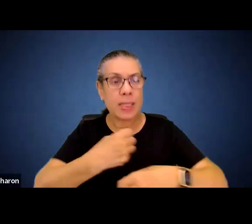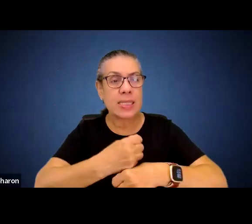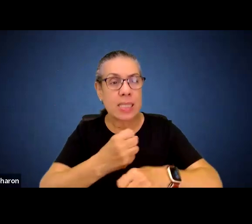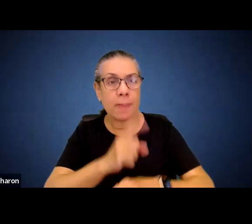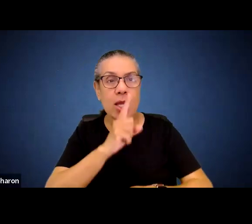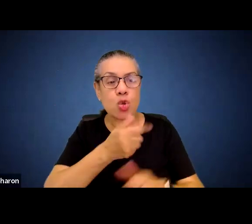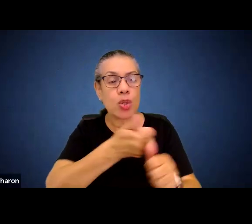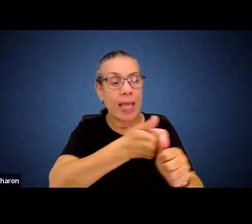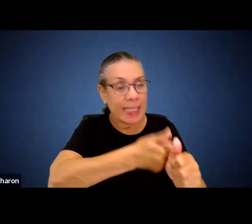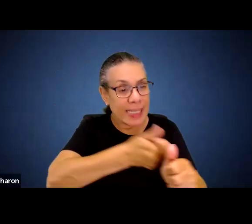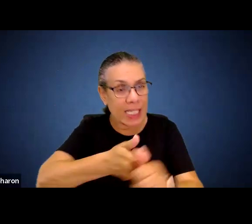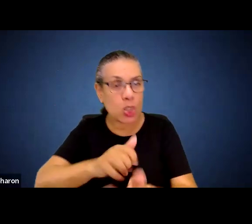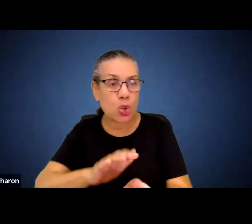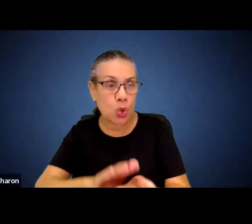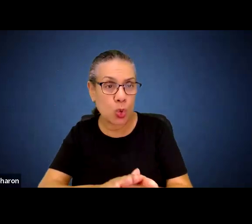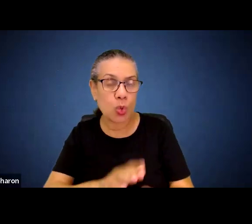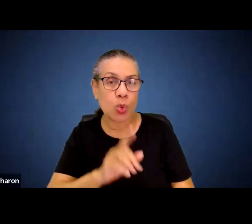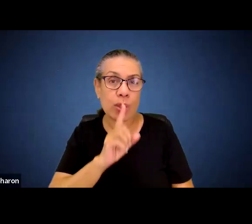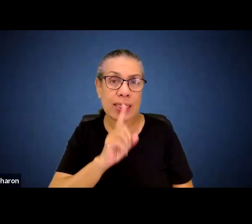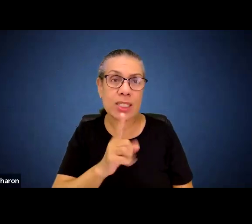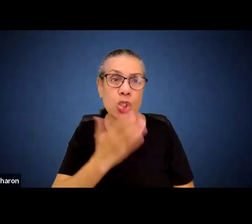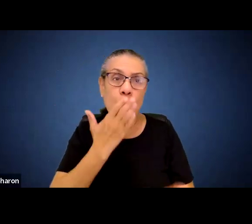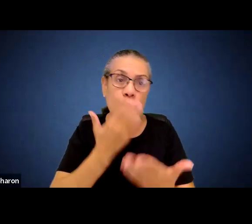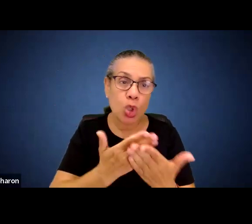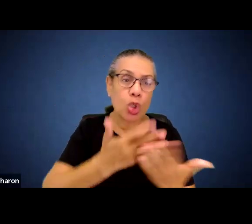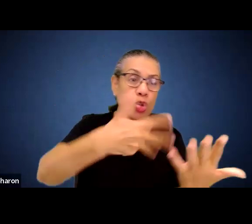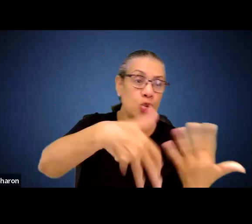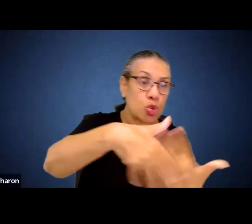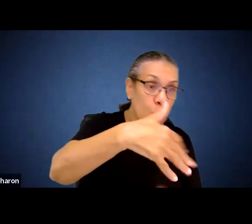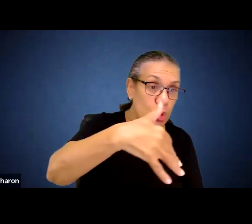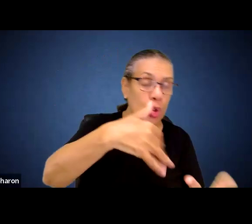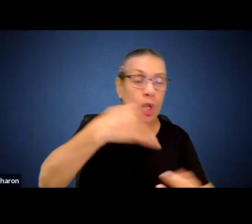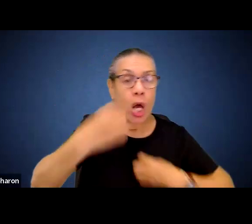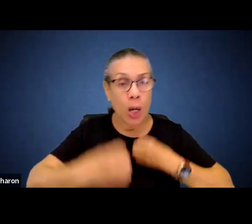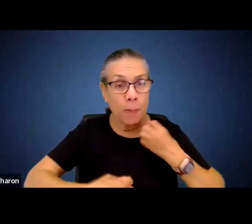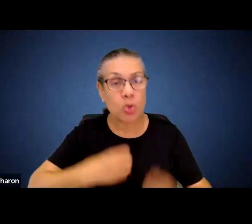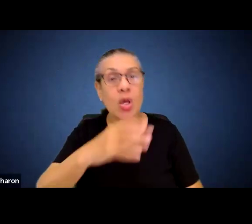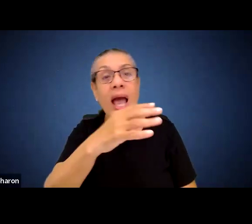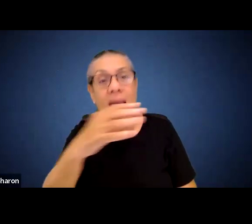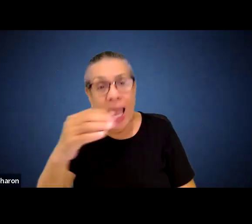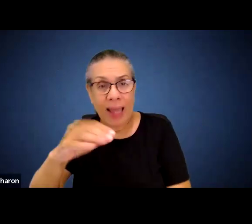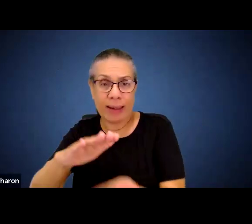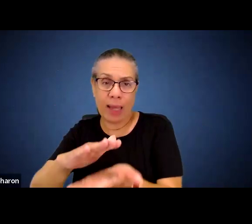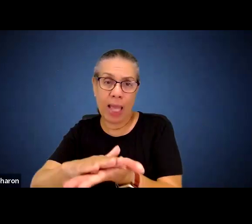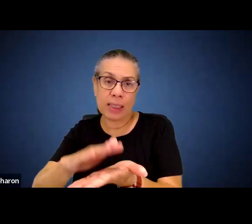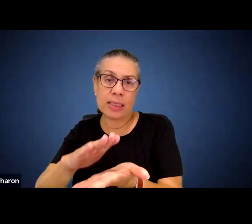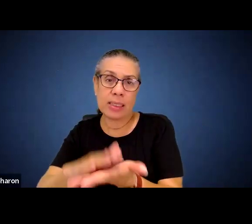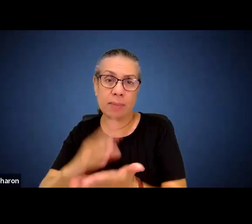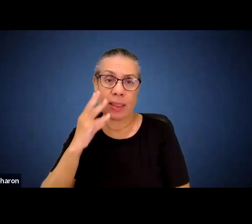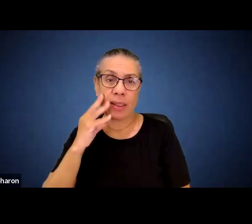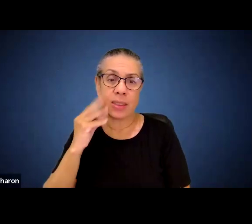each school is a great social, emotional, and academic experience. And